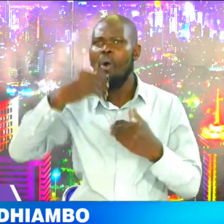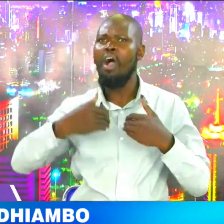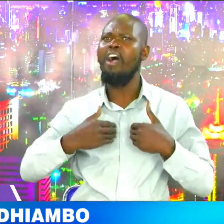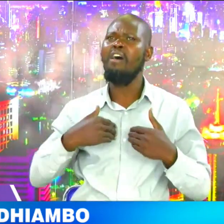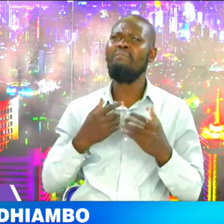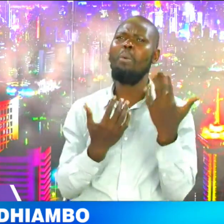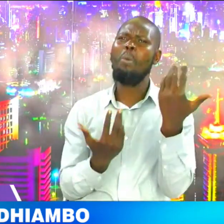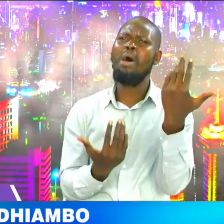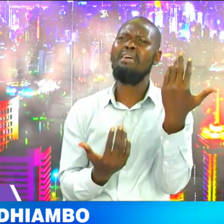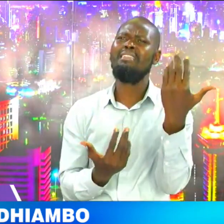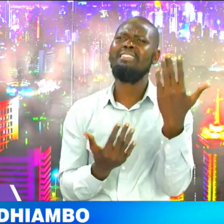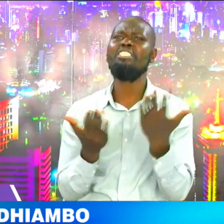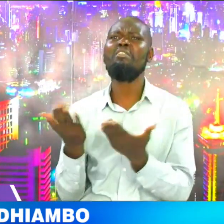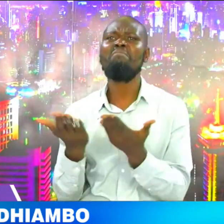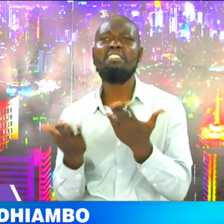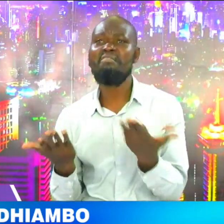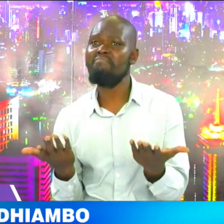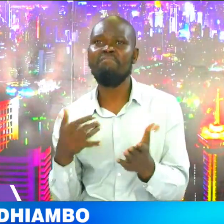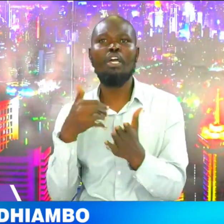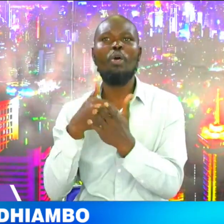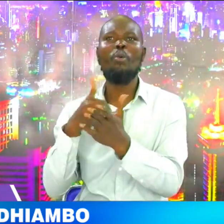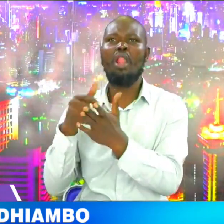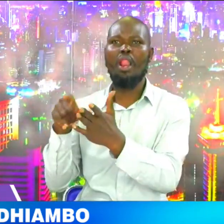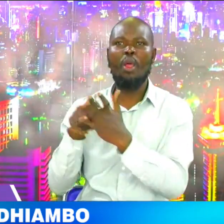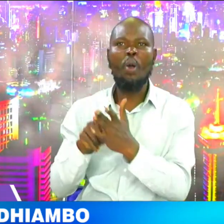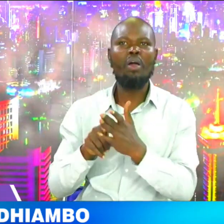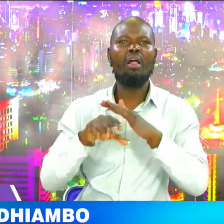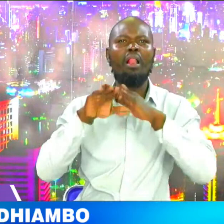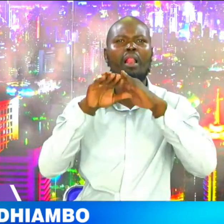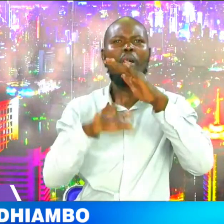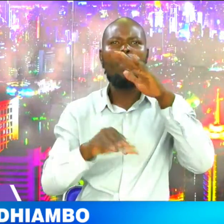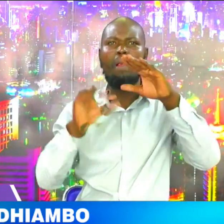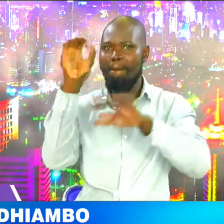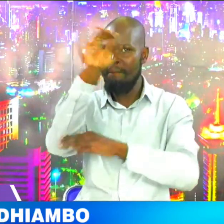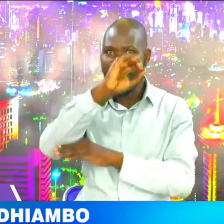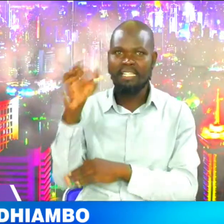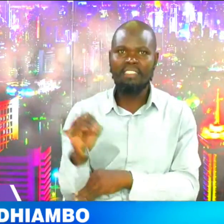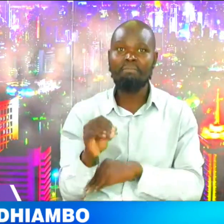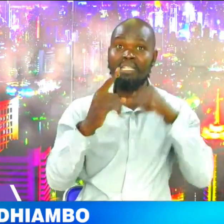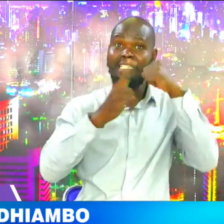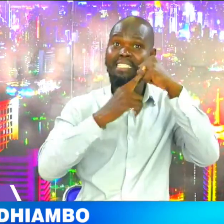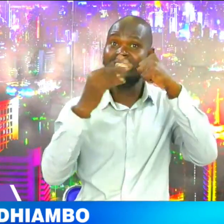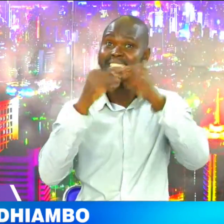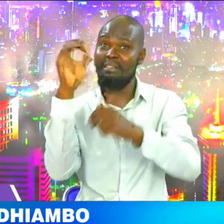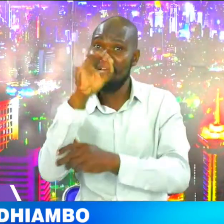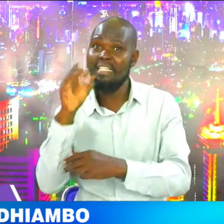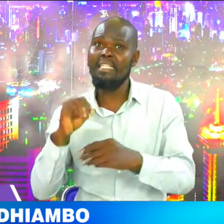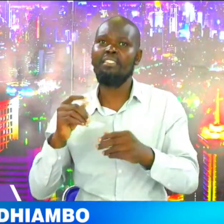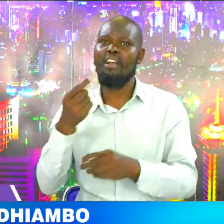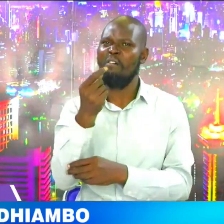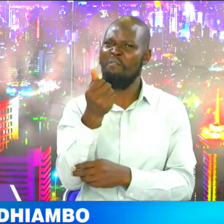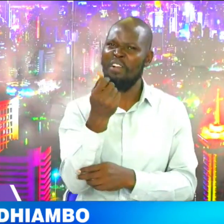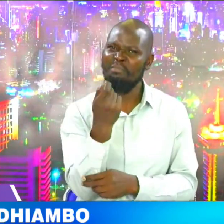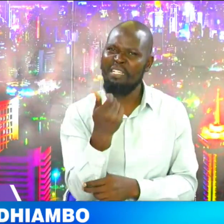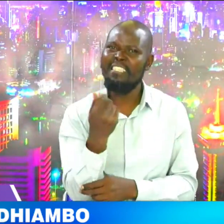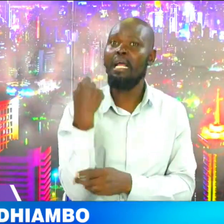He added that 107,000 graduates had delayed in servicing their loans, with the